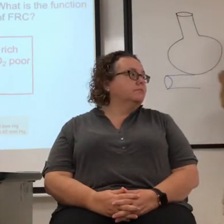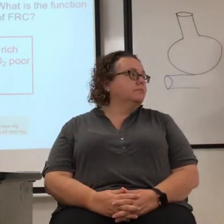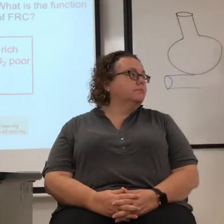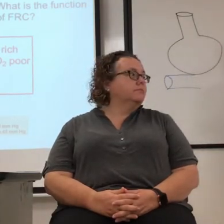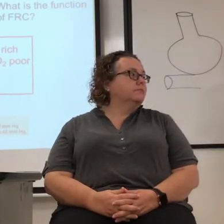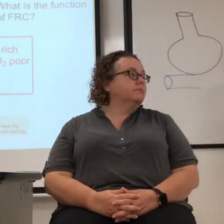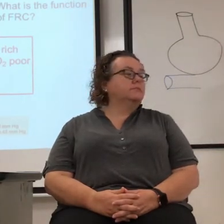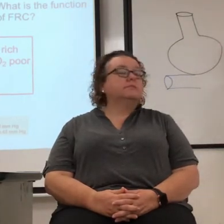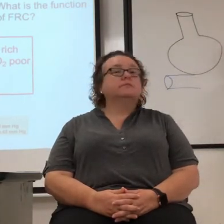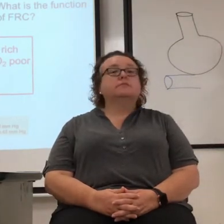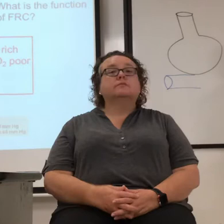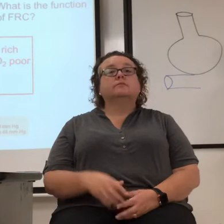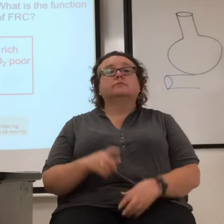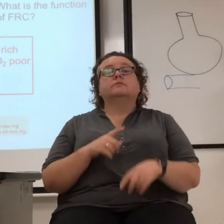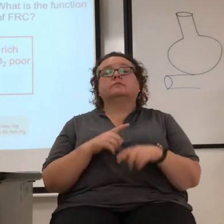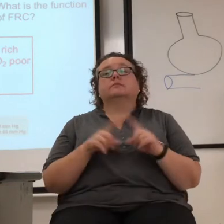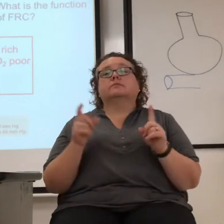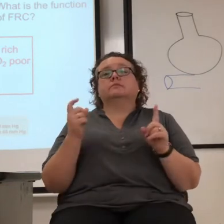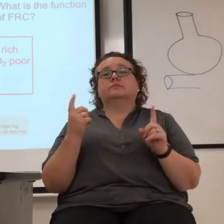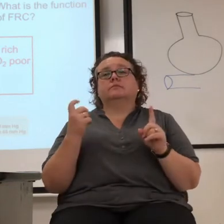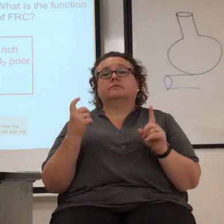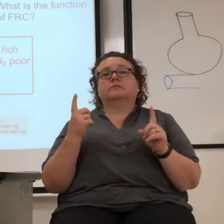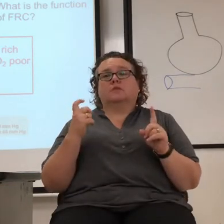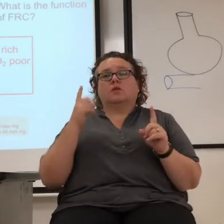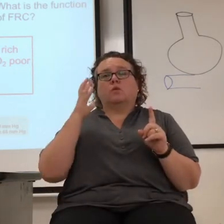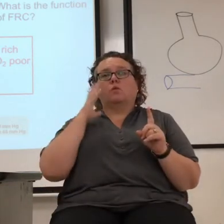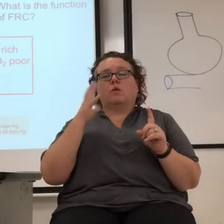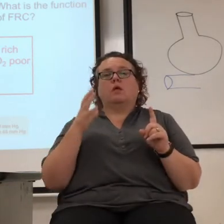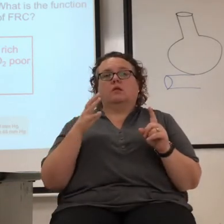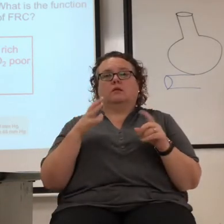But it's gonna leave oxygen.